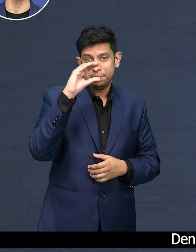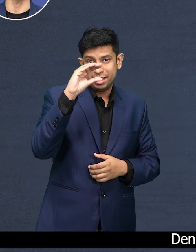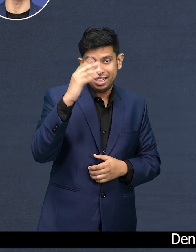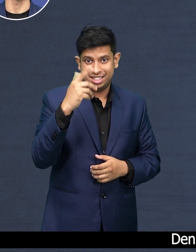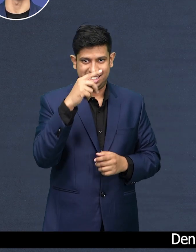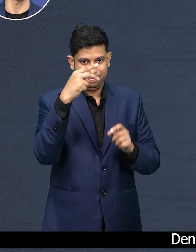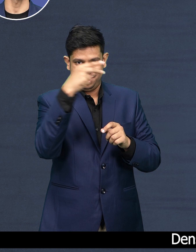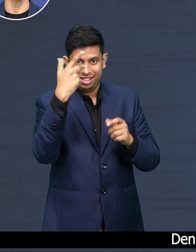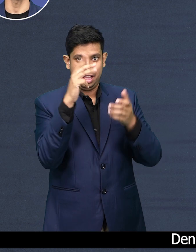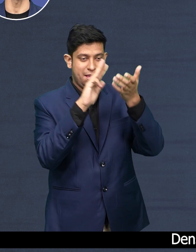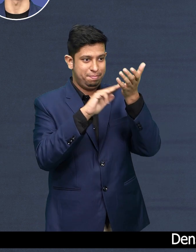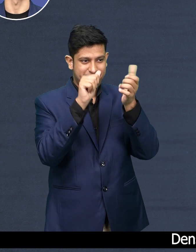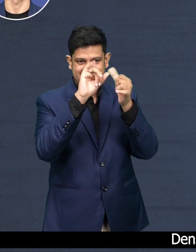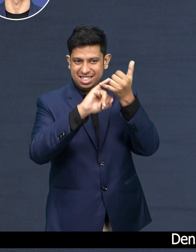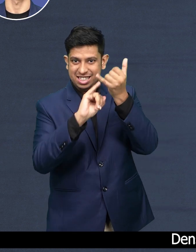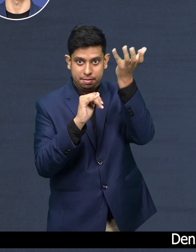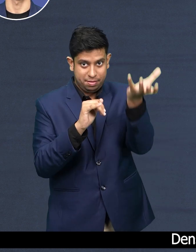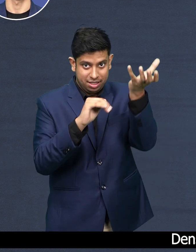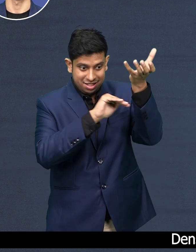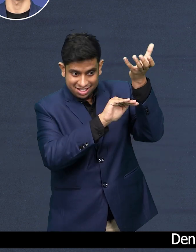Density equals to mass by volume.